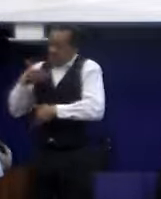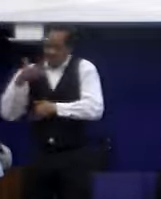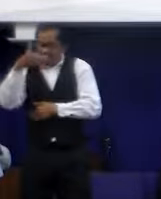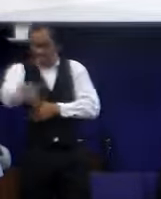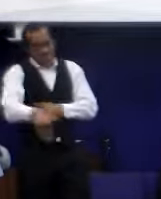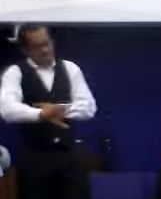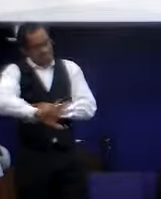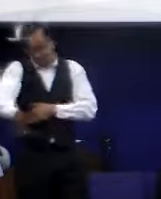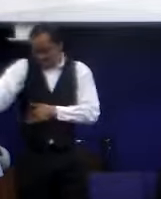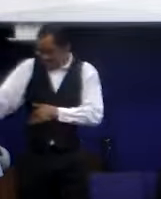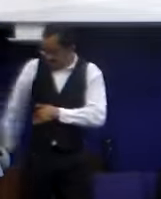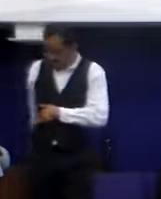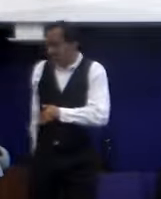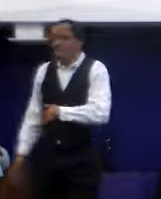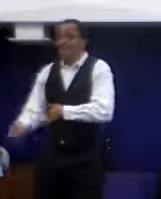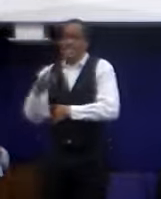hallelujah.